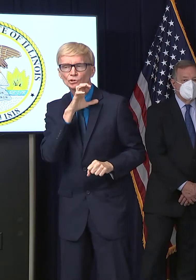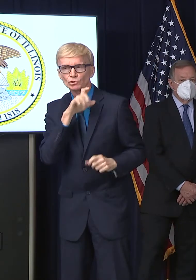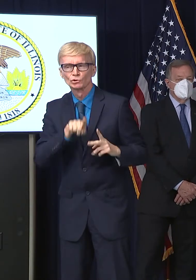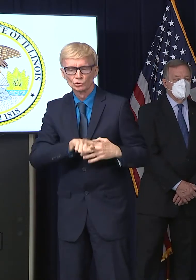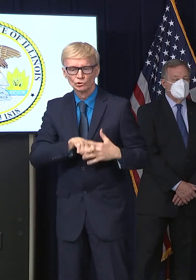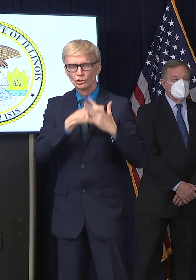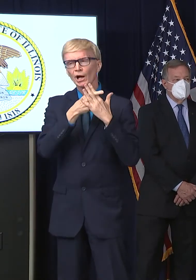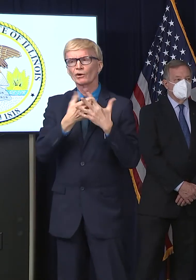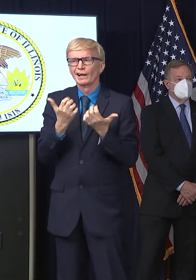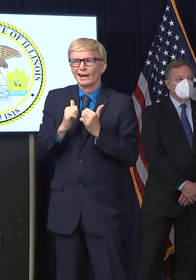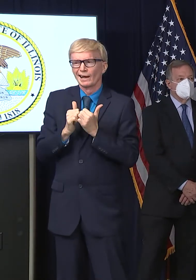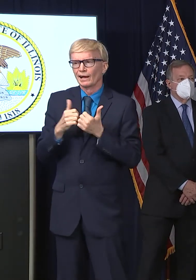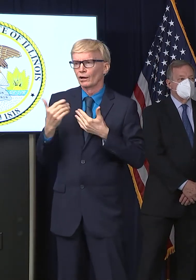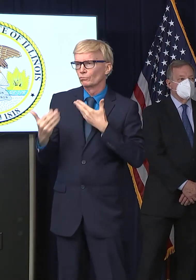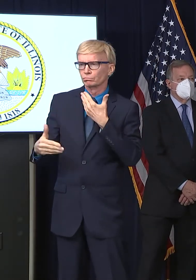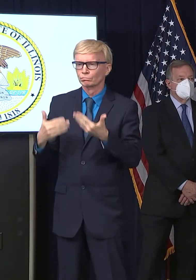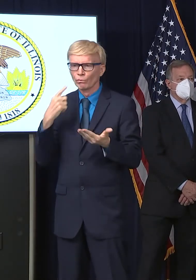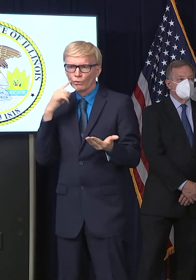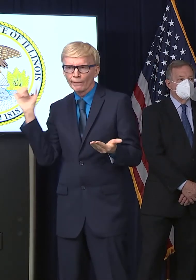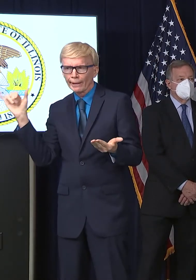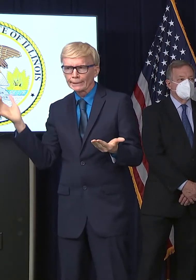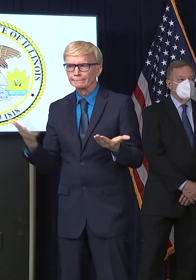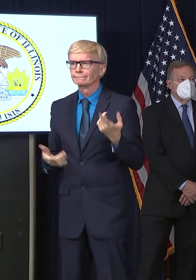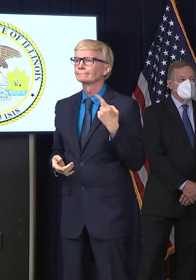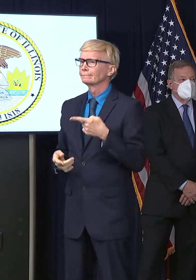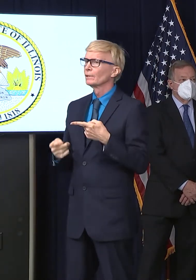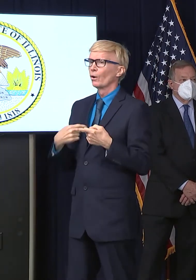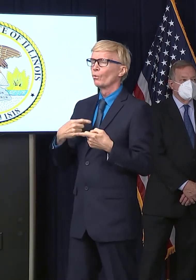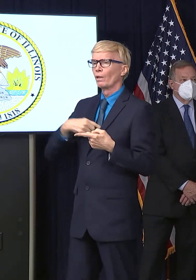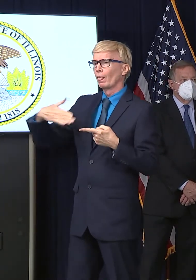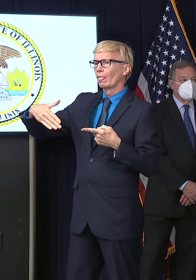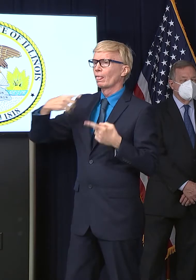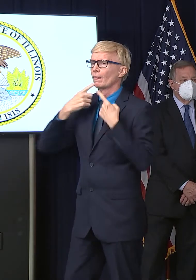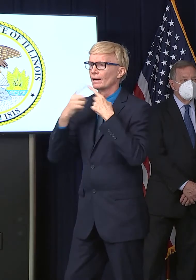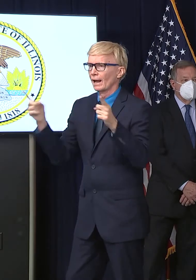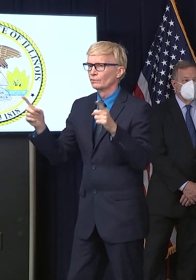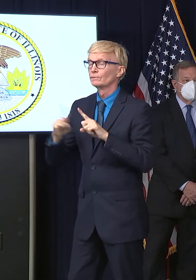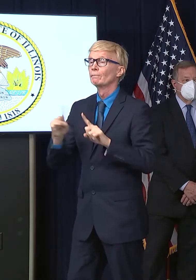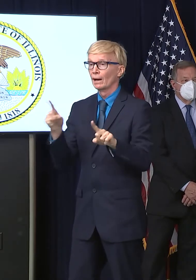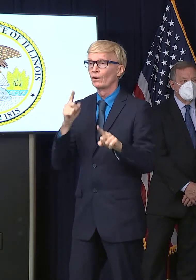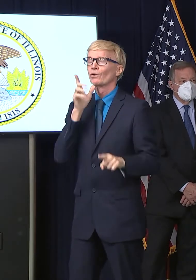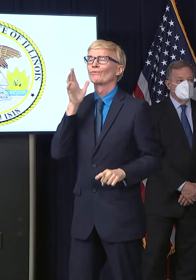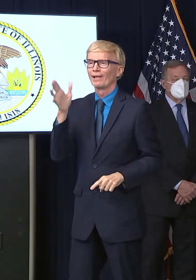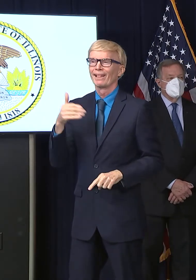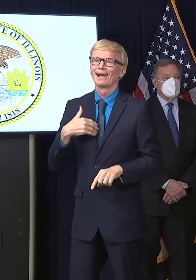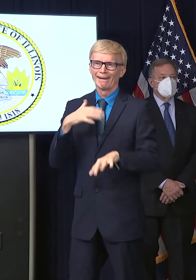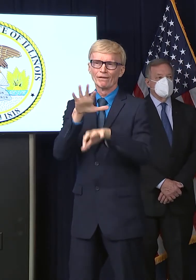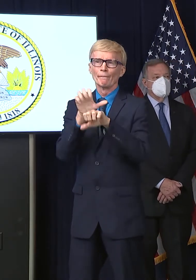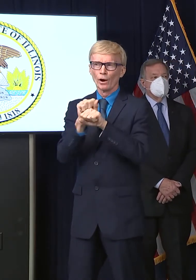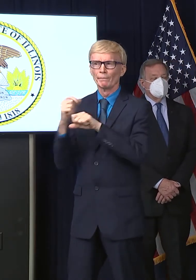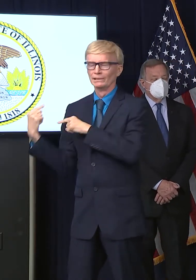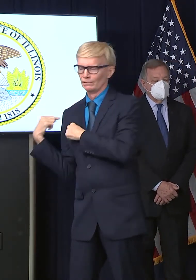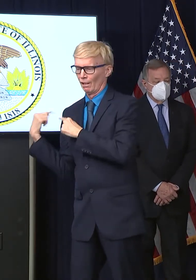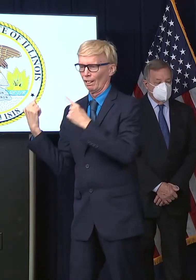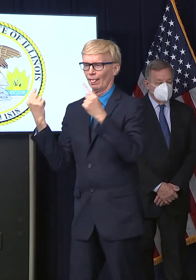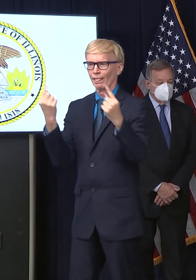out, how that is going to roll out? Well, it'll be announced, as you know, there are appointment processes that everybody's been using all along. Here we've got the front end